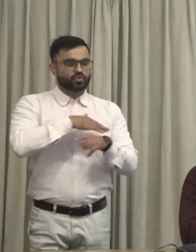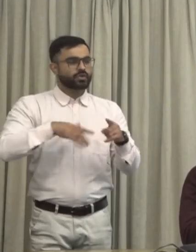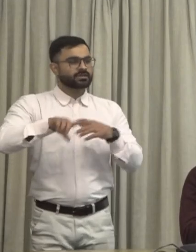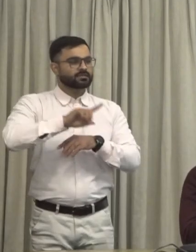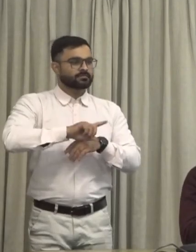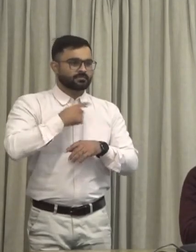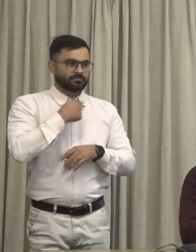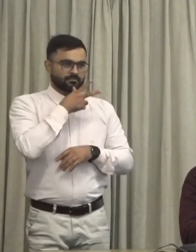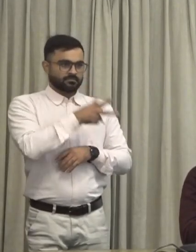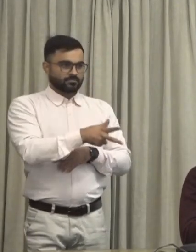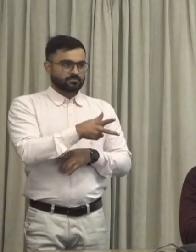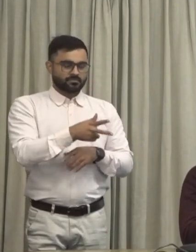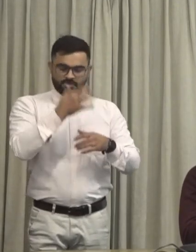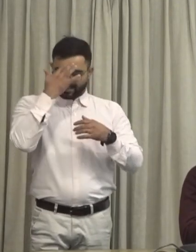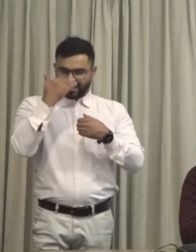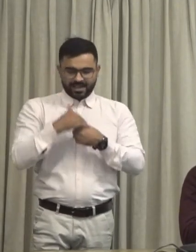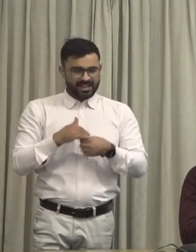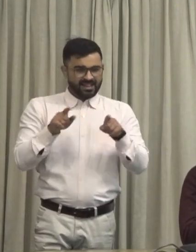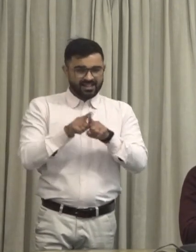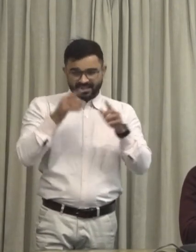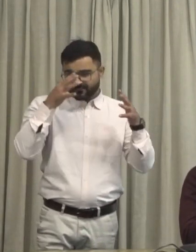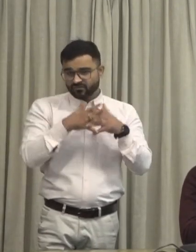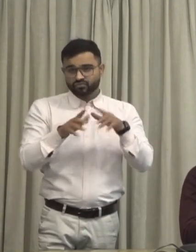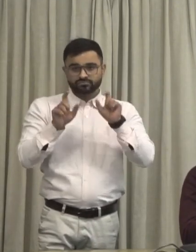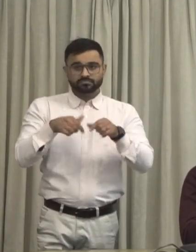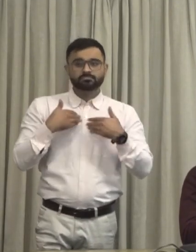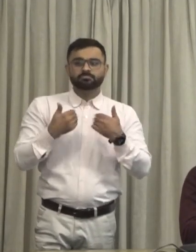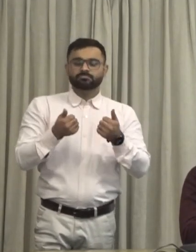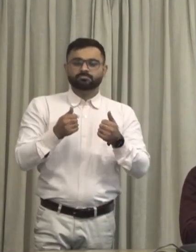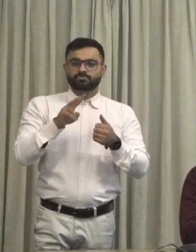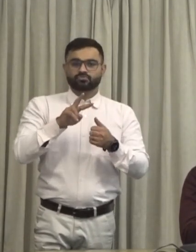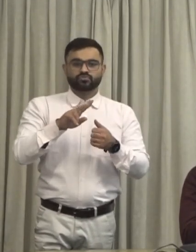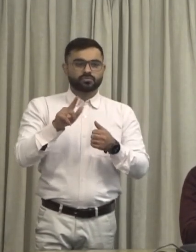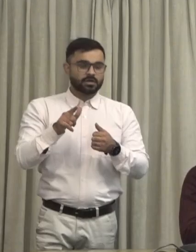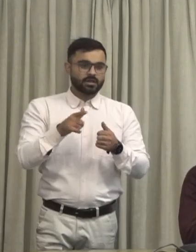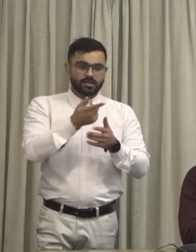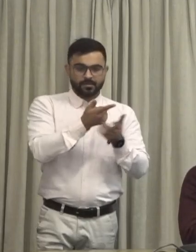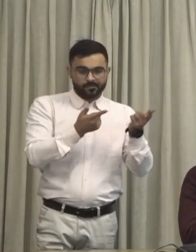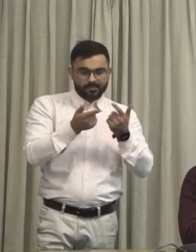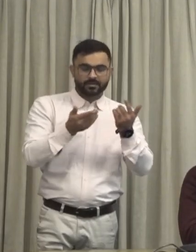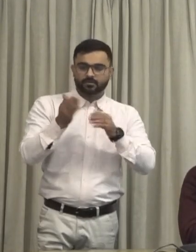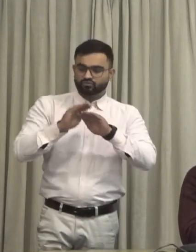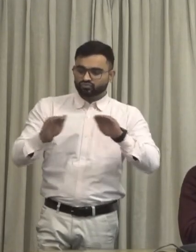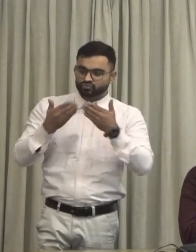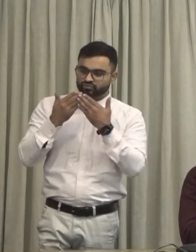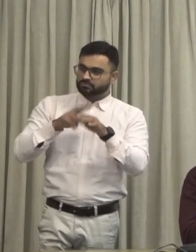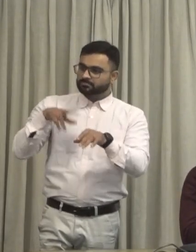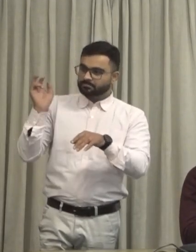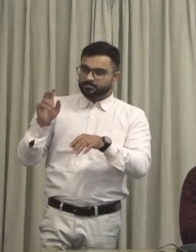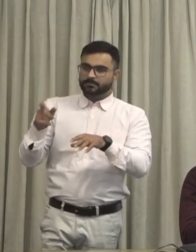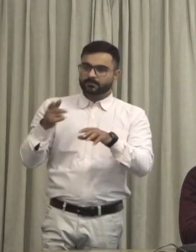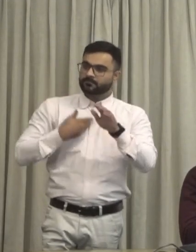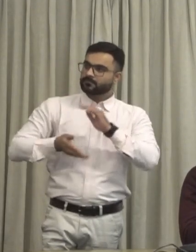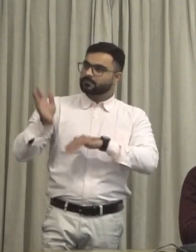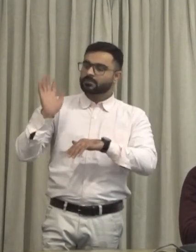disease. I didn't tell you that you're in severe depression, that you also have a 2 lakh debt. Your kids have dropped out of school and gone